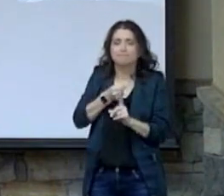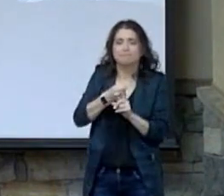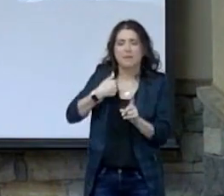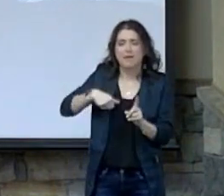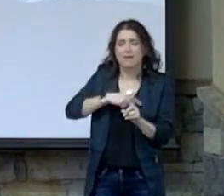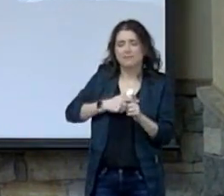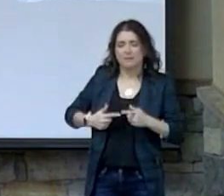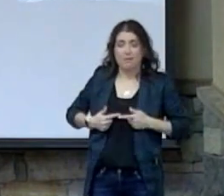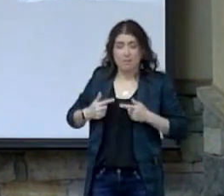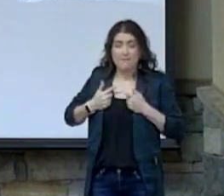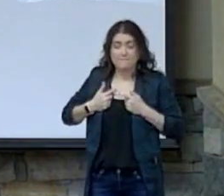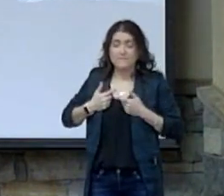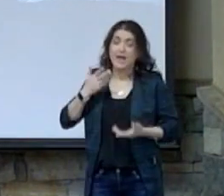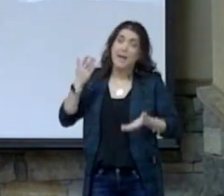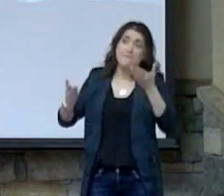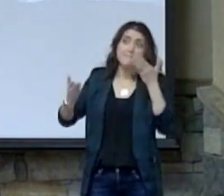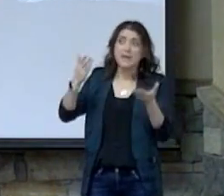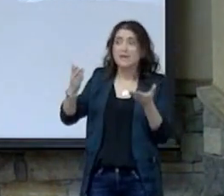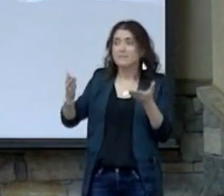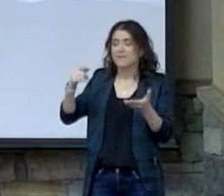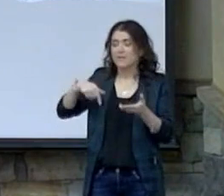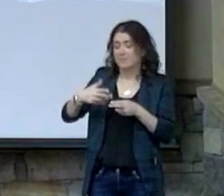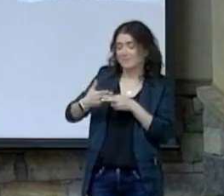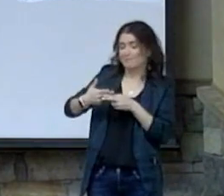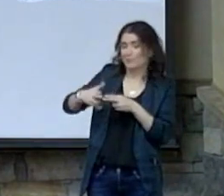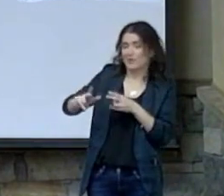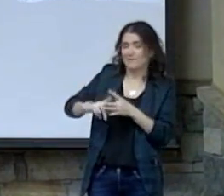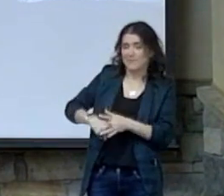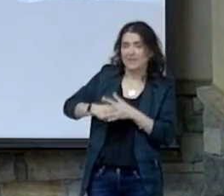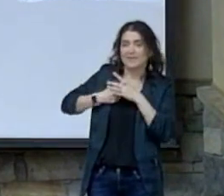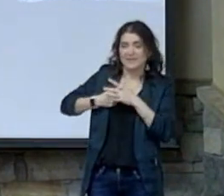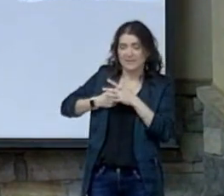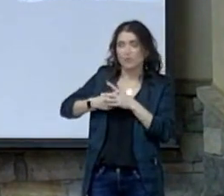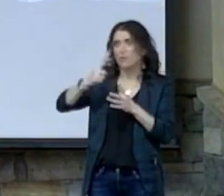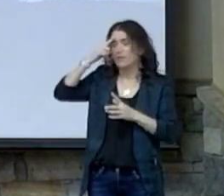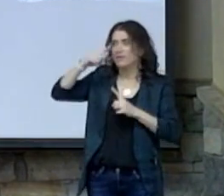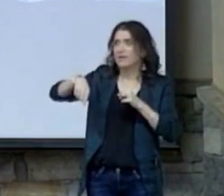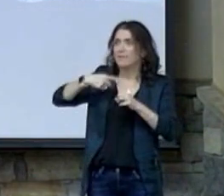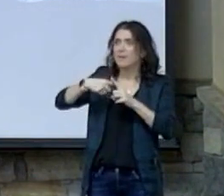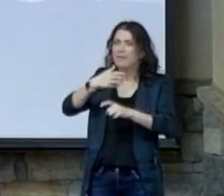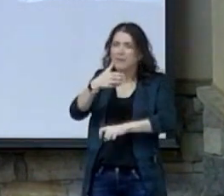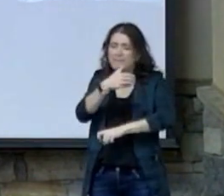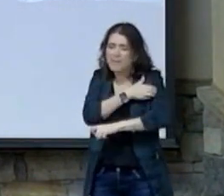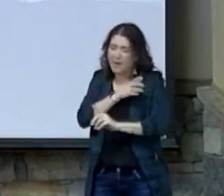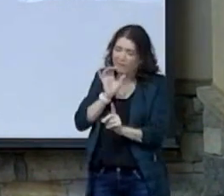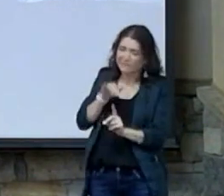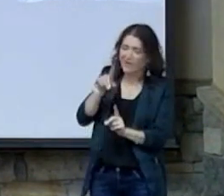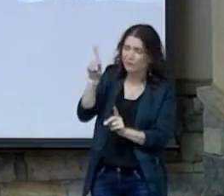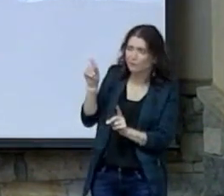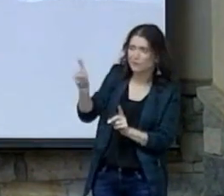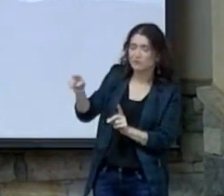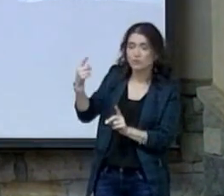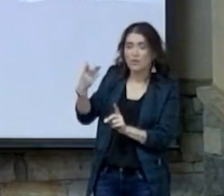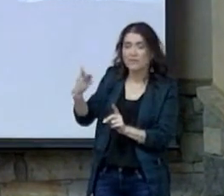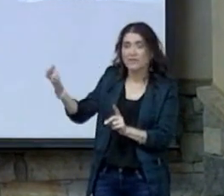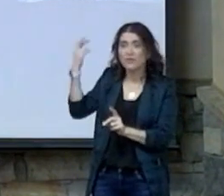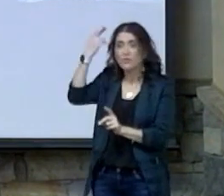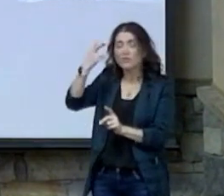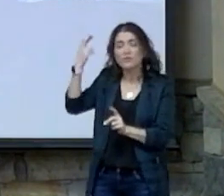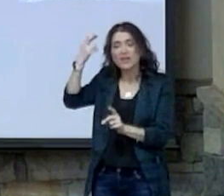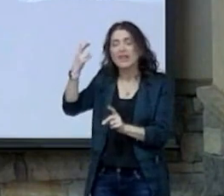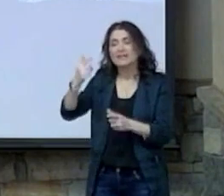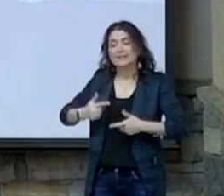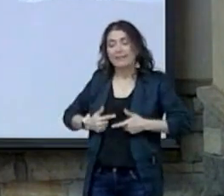lives. And maybe just from this brief beginning, when we think about the power of the question, one of the things that we realize is this: living